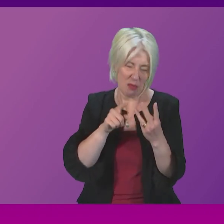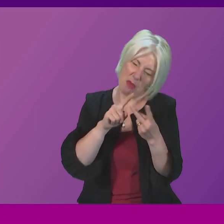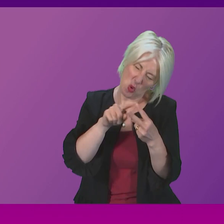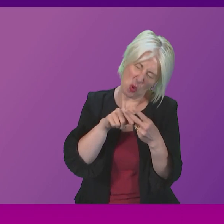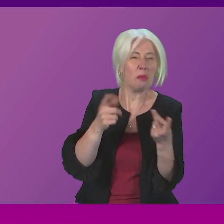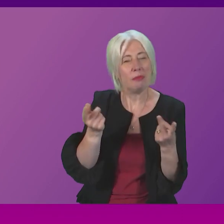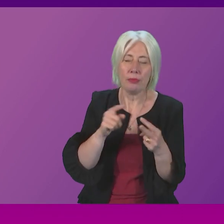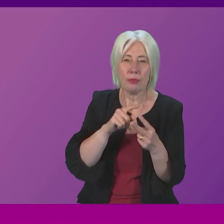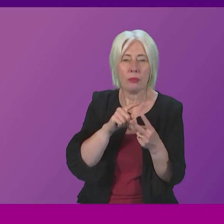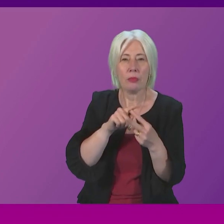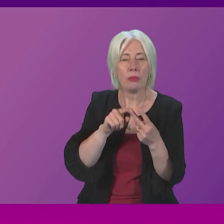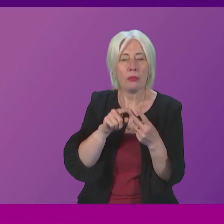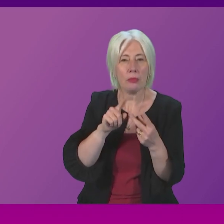two.